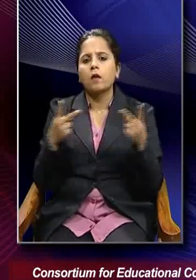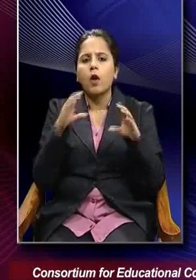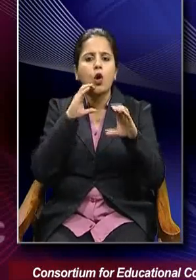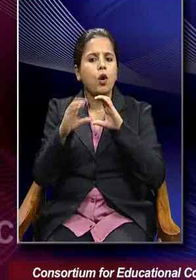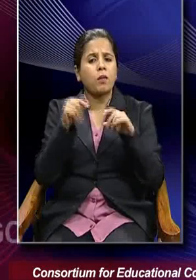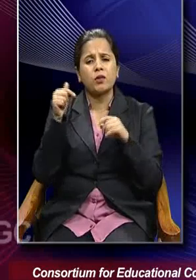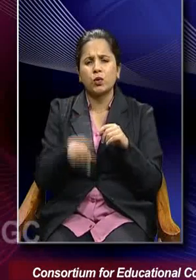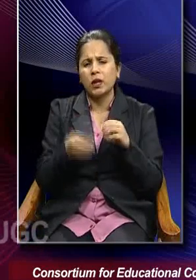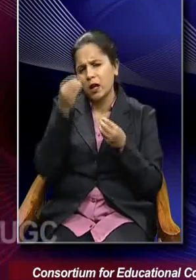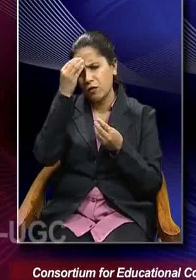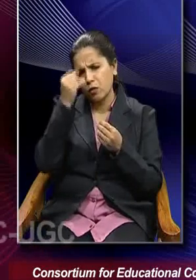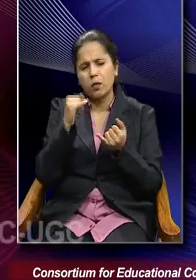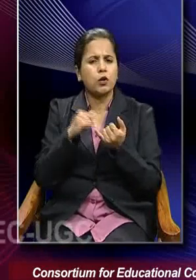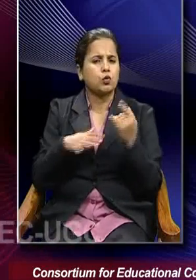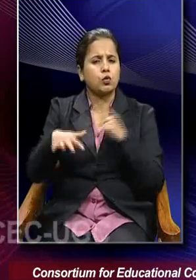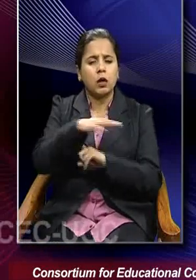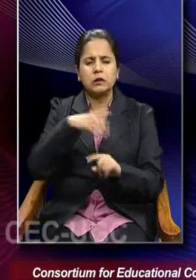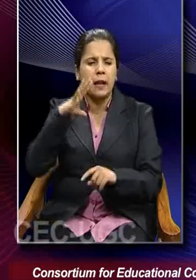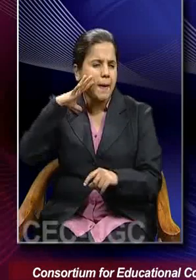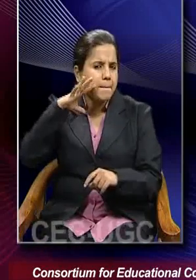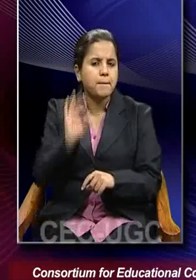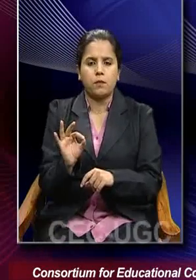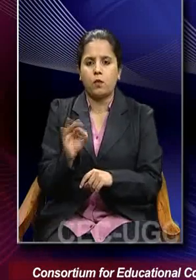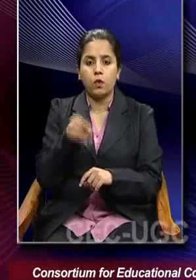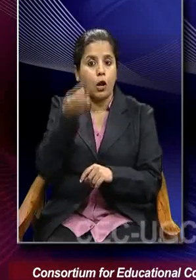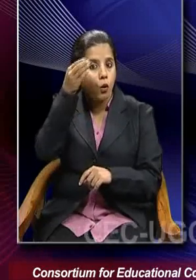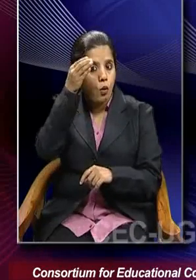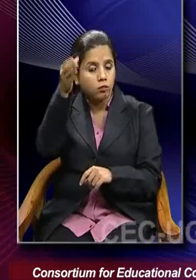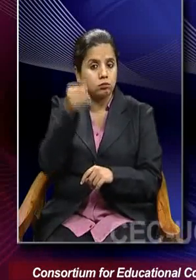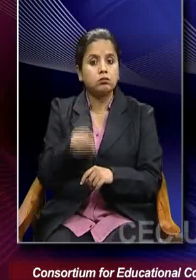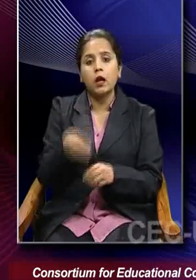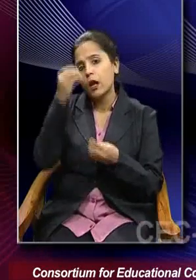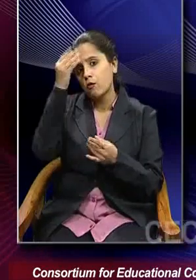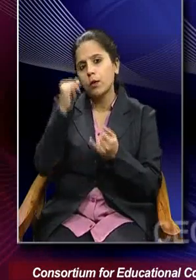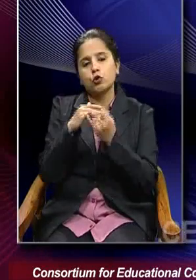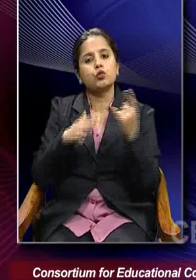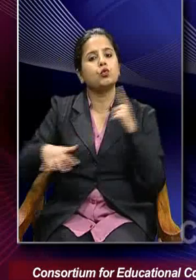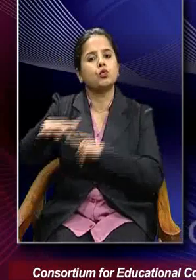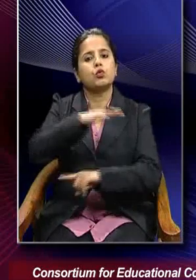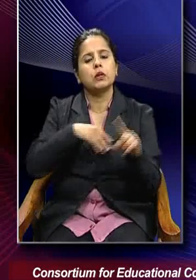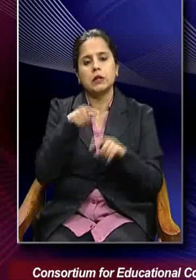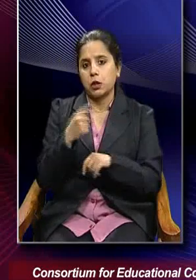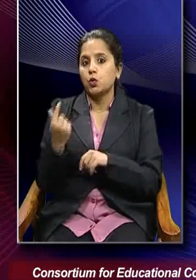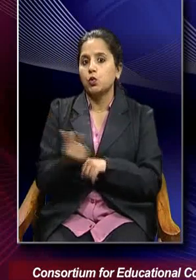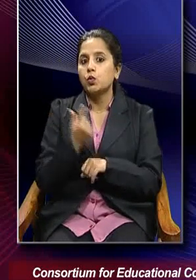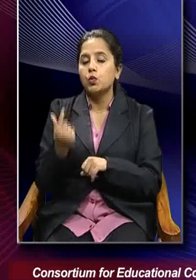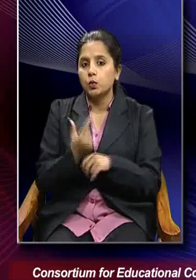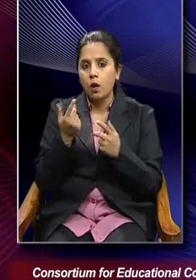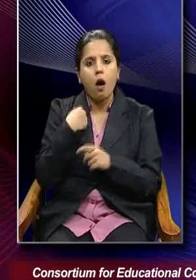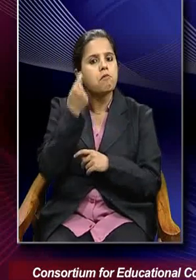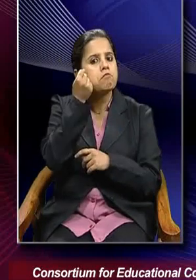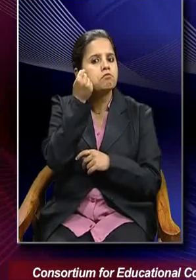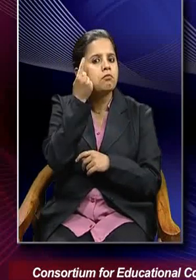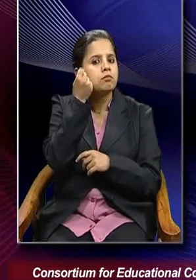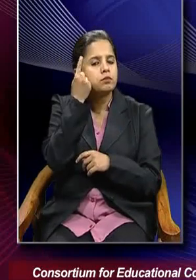information society is very important, and the concept of information society is very useful to